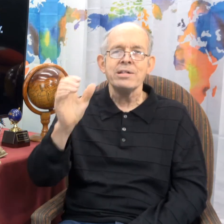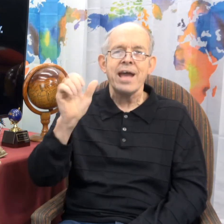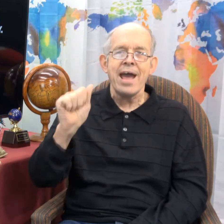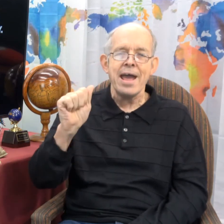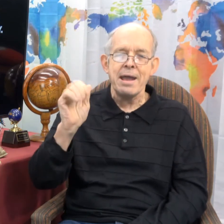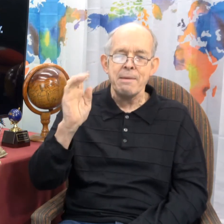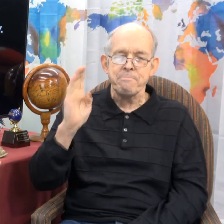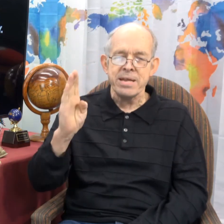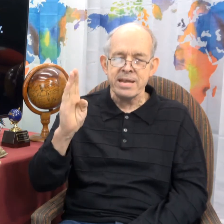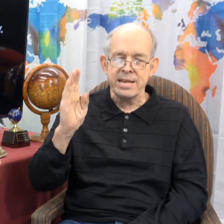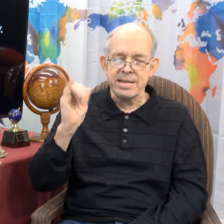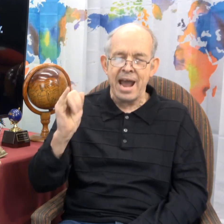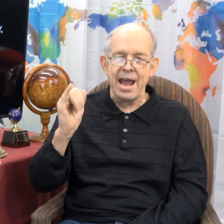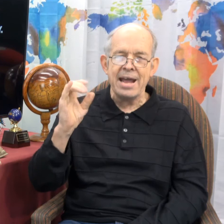wanna burn.